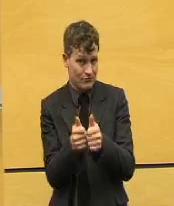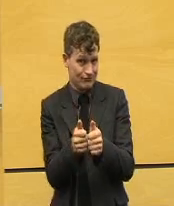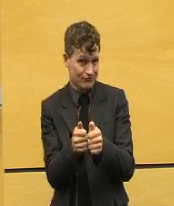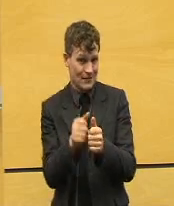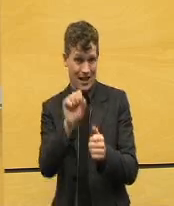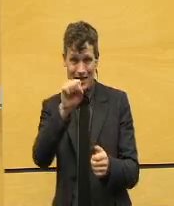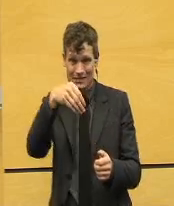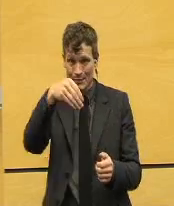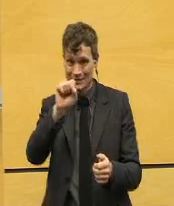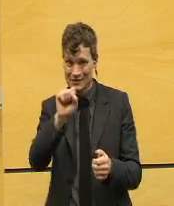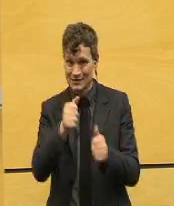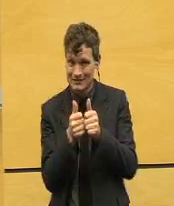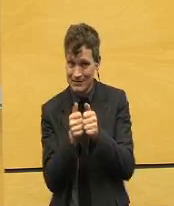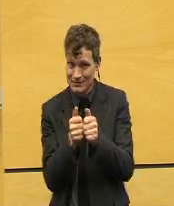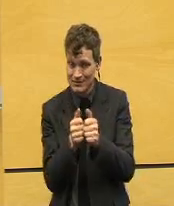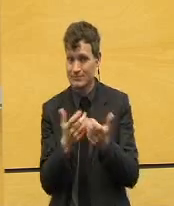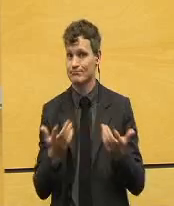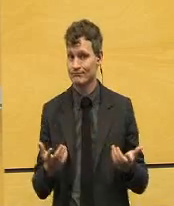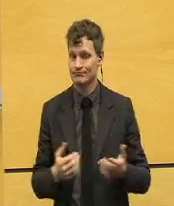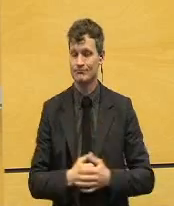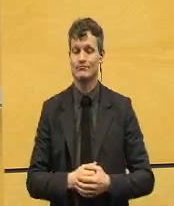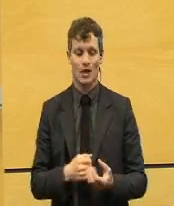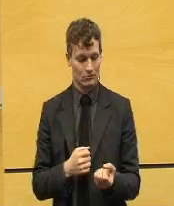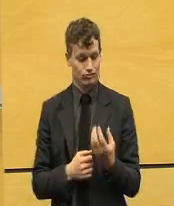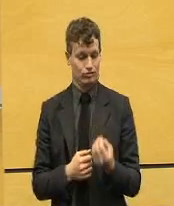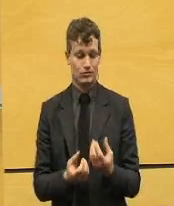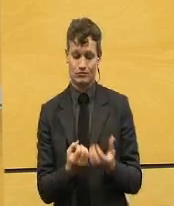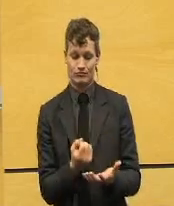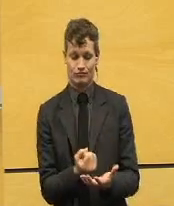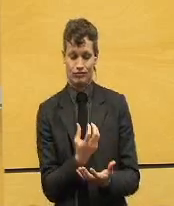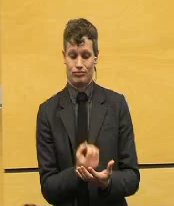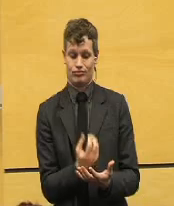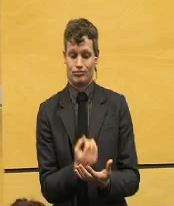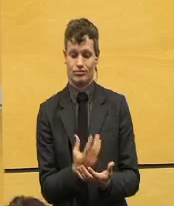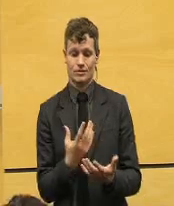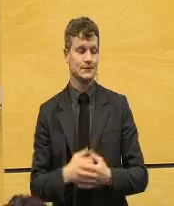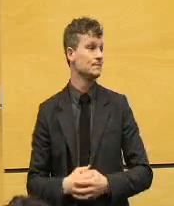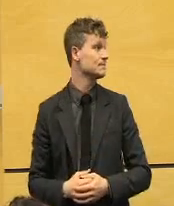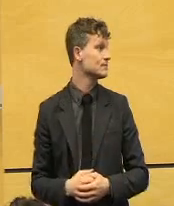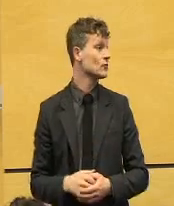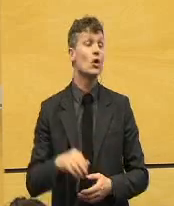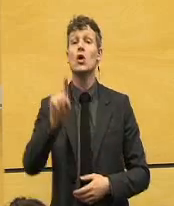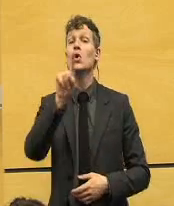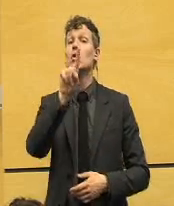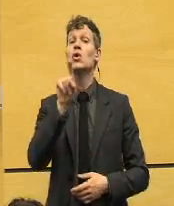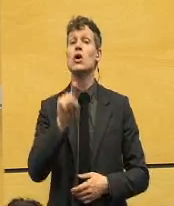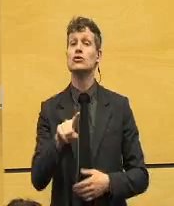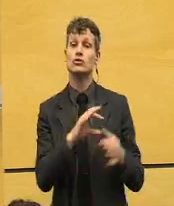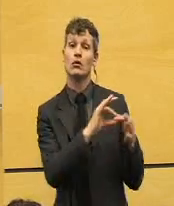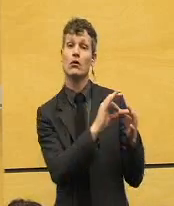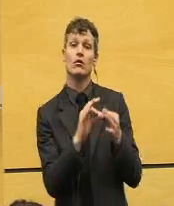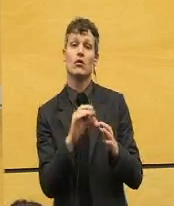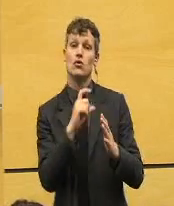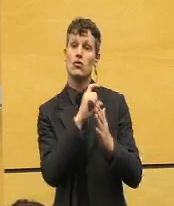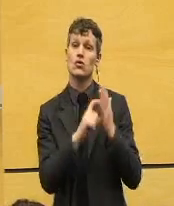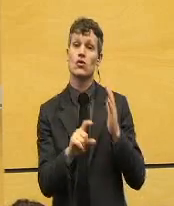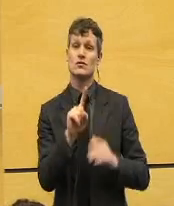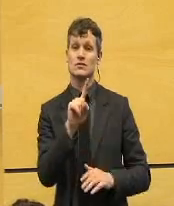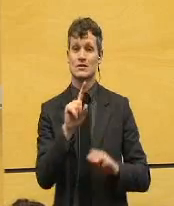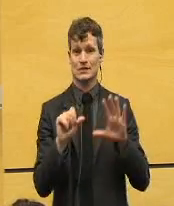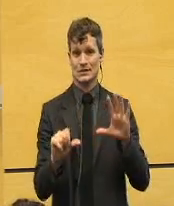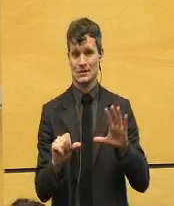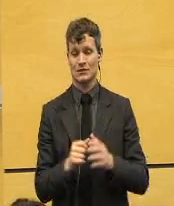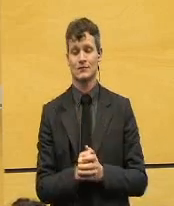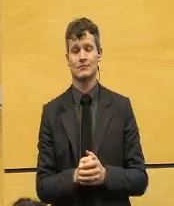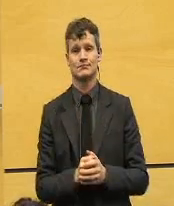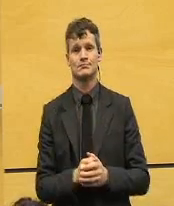Also, a question on Article 16. I would like you to provide, if possible, further information